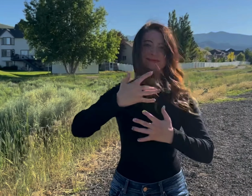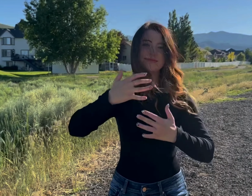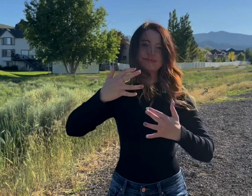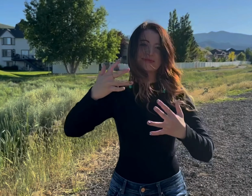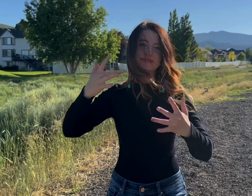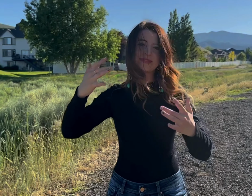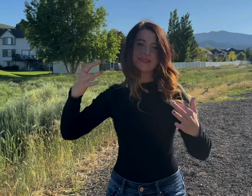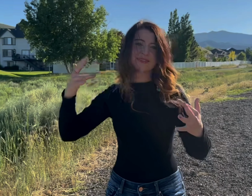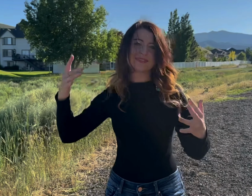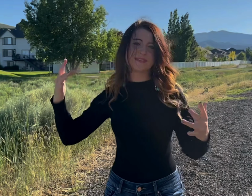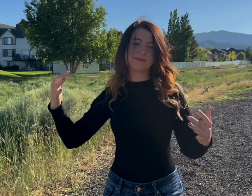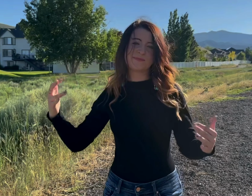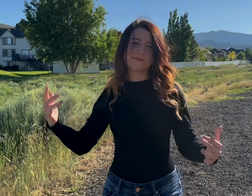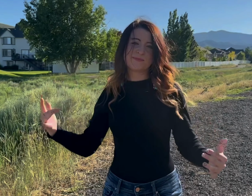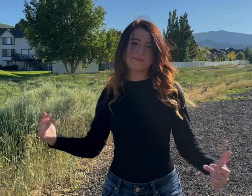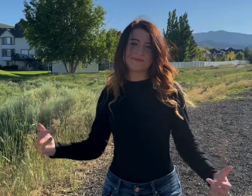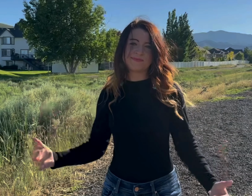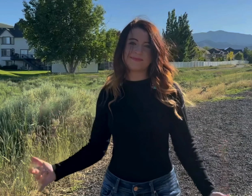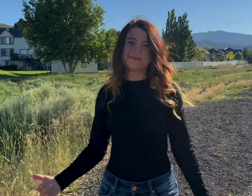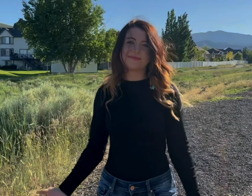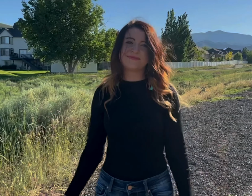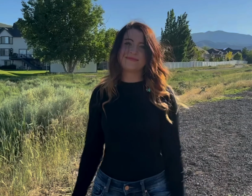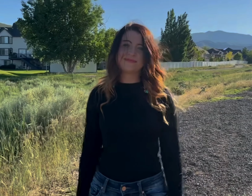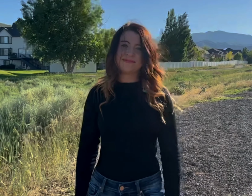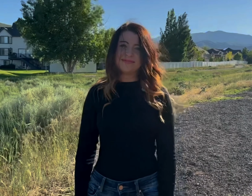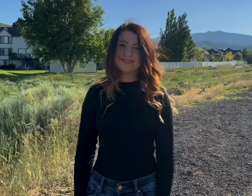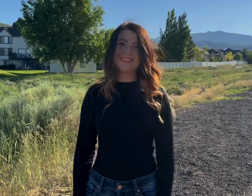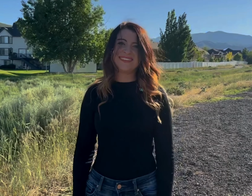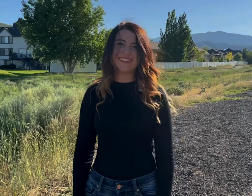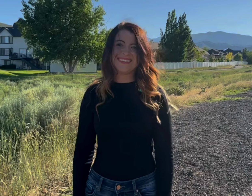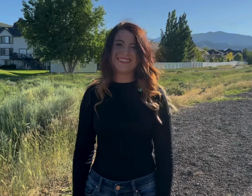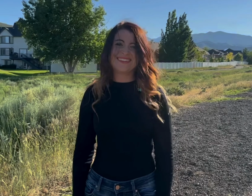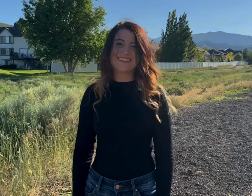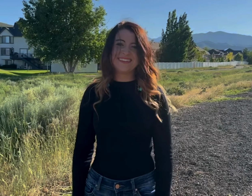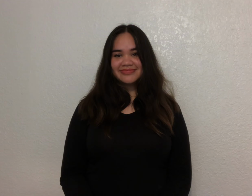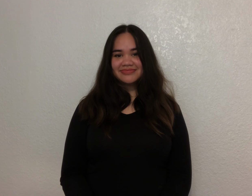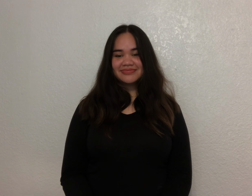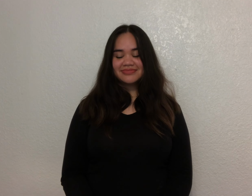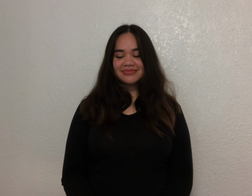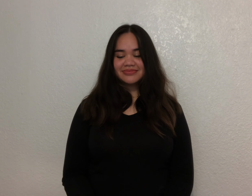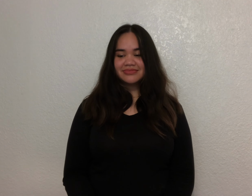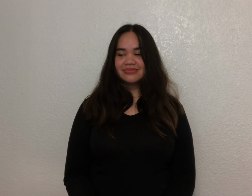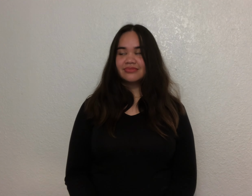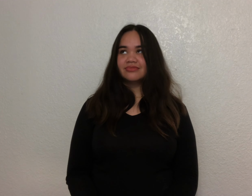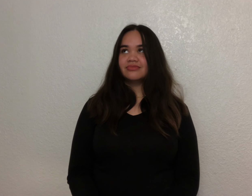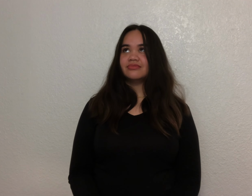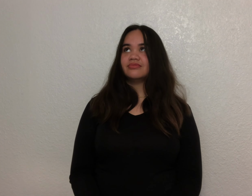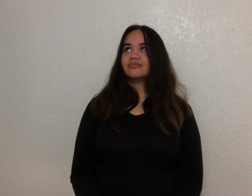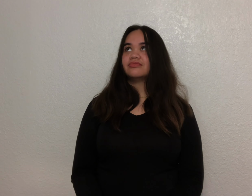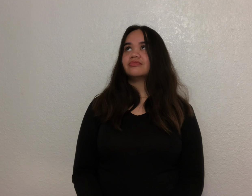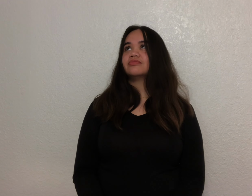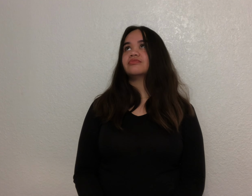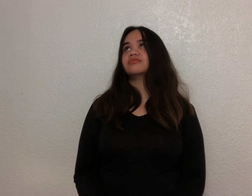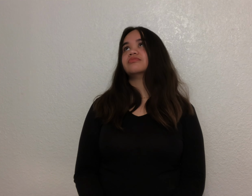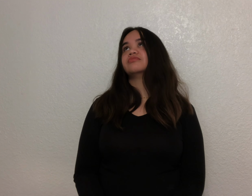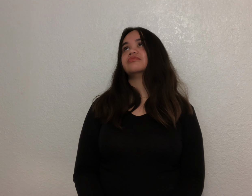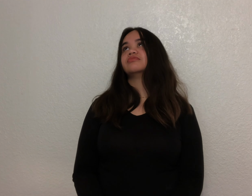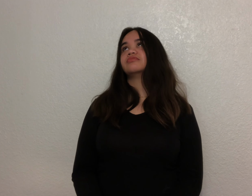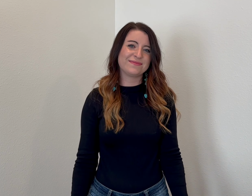To the highest wanting of other To the highest wanting of other To the highest After a